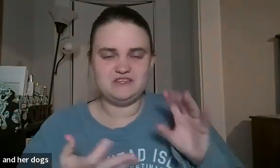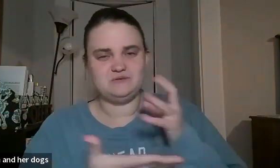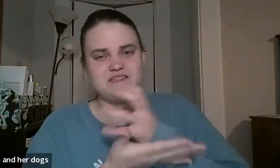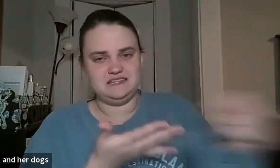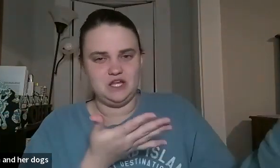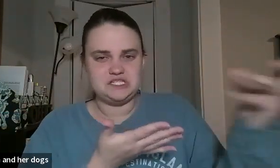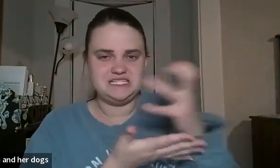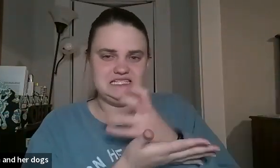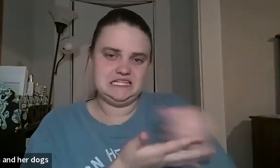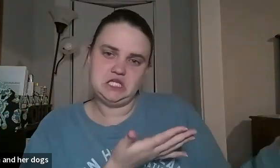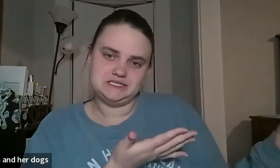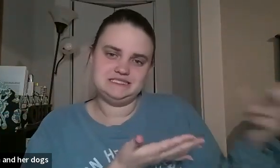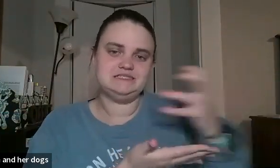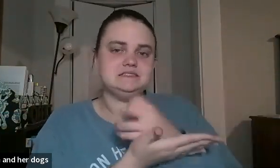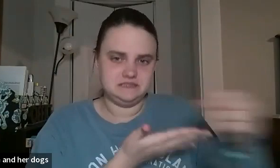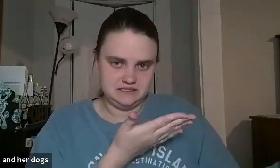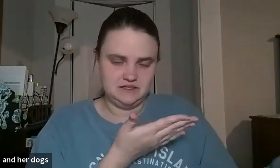That's why I said lost.